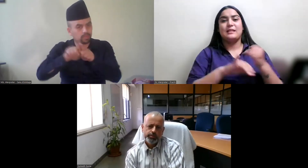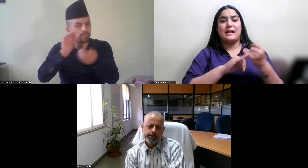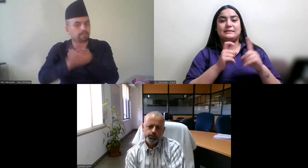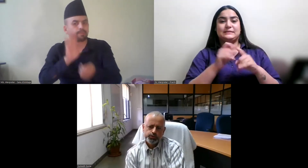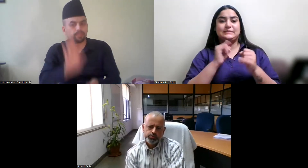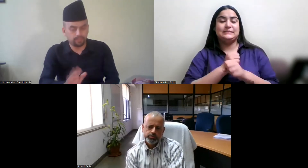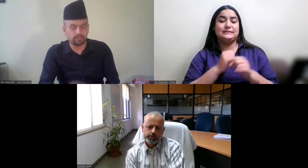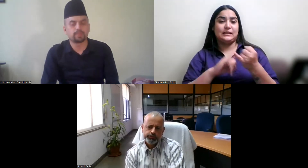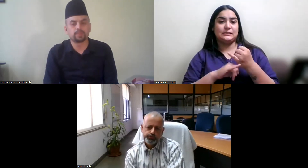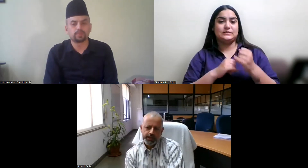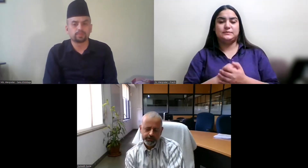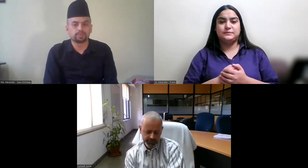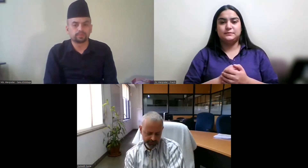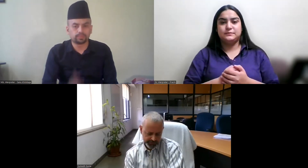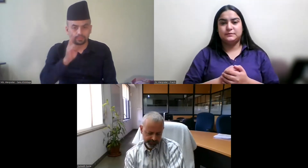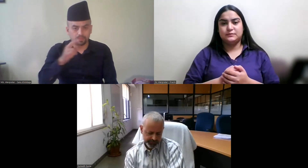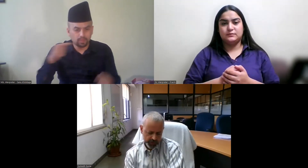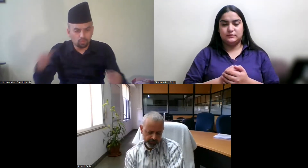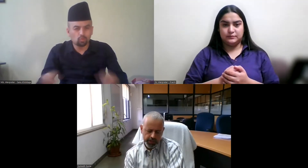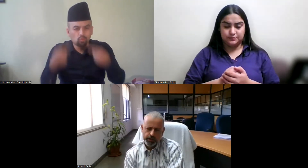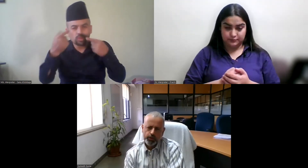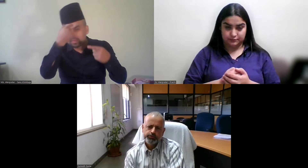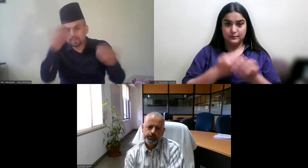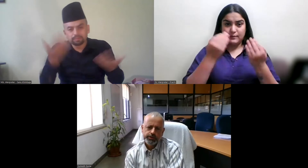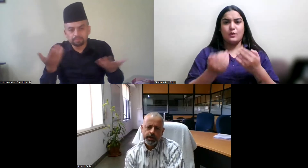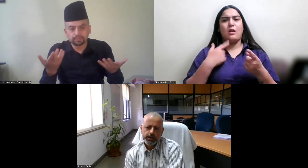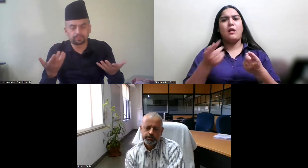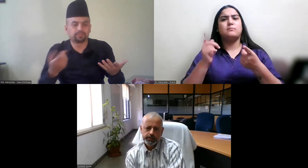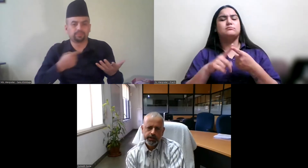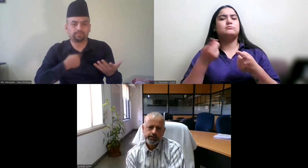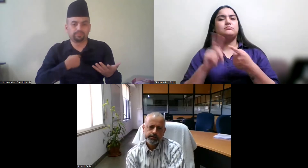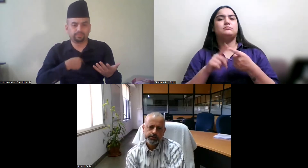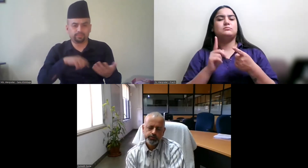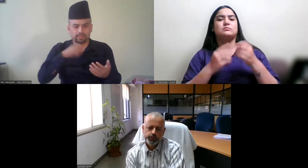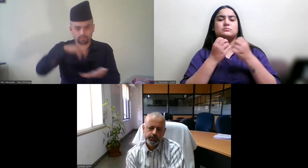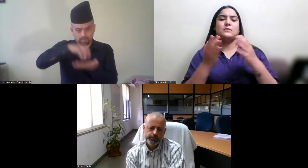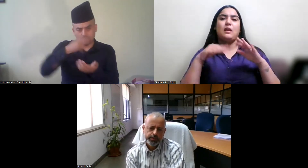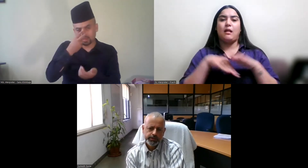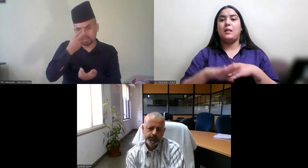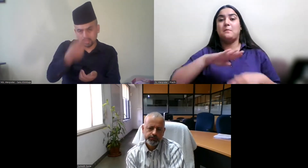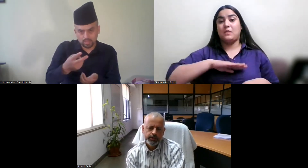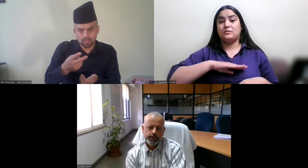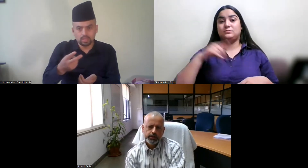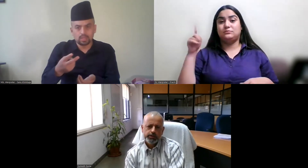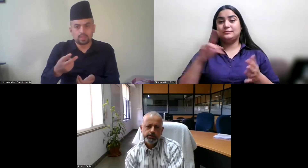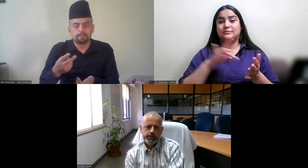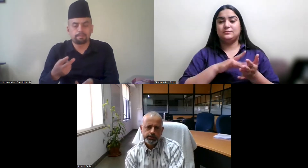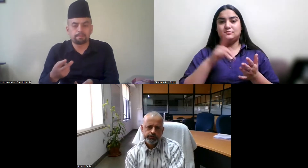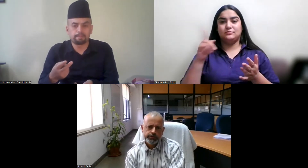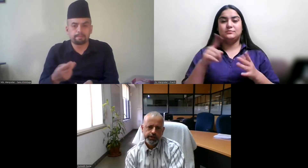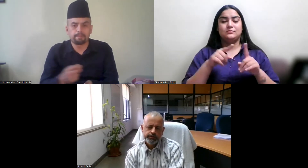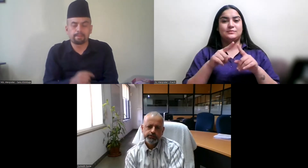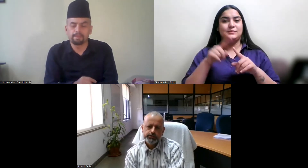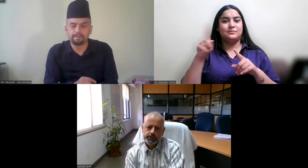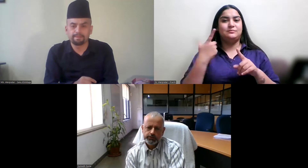Now coming to a few challenges, we have observed in Maharashtra that this process makes